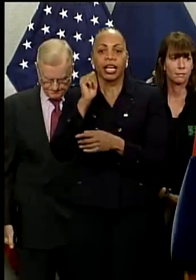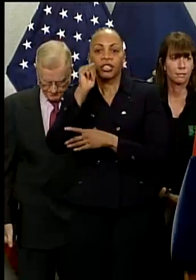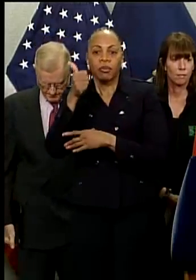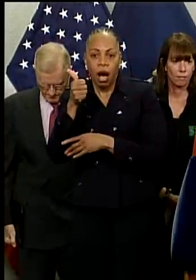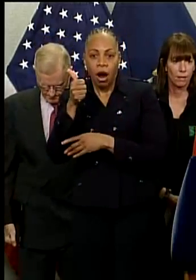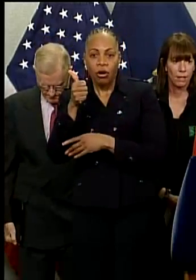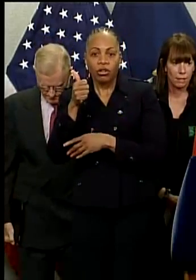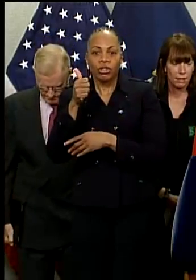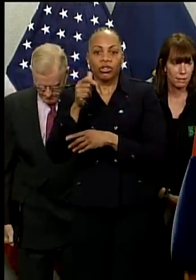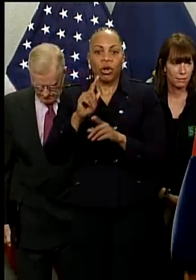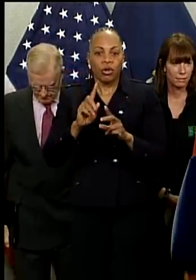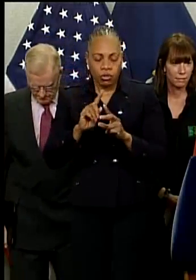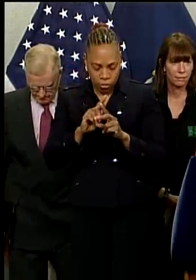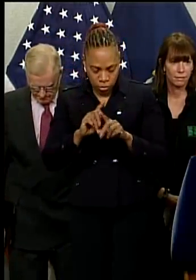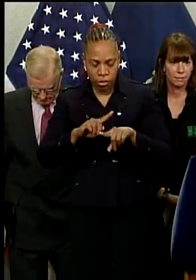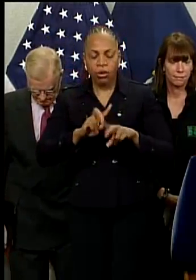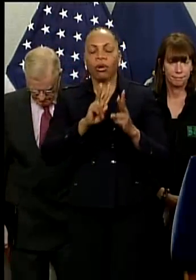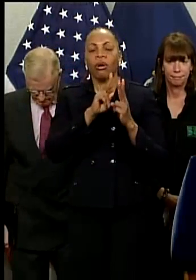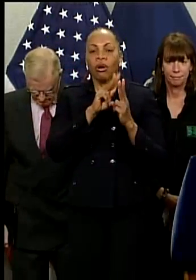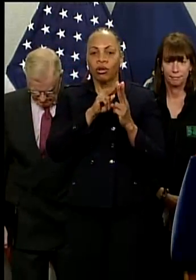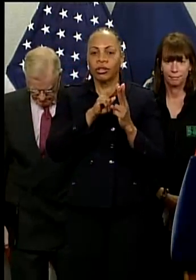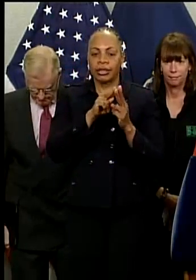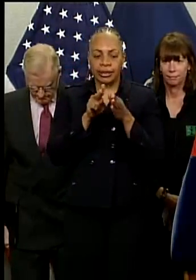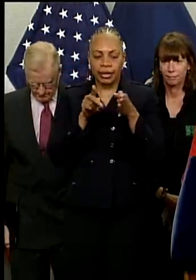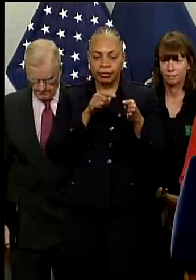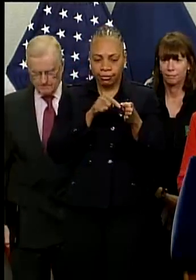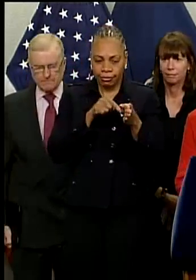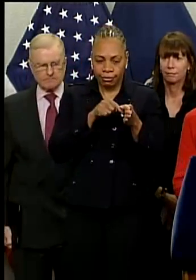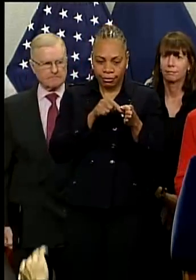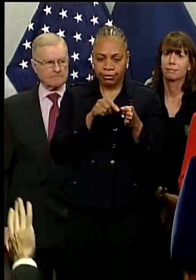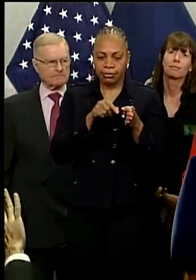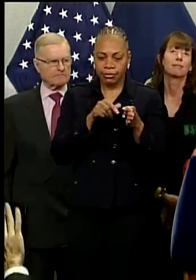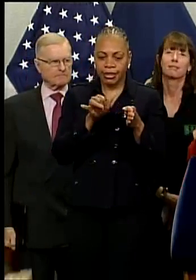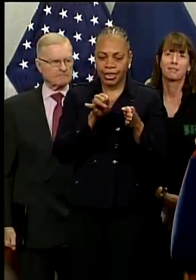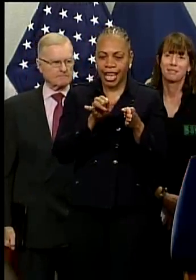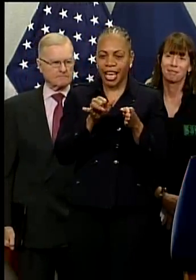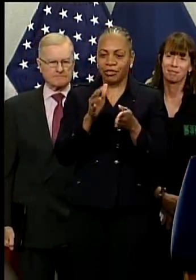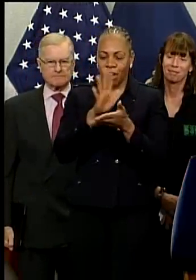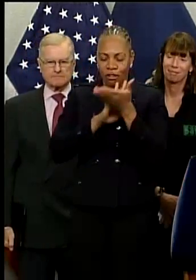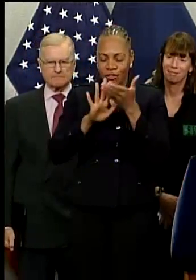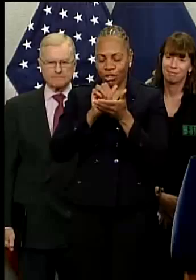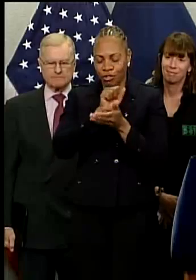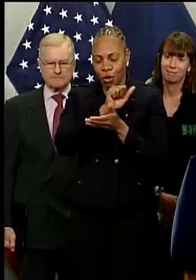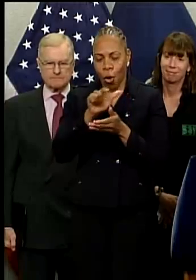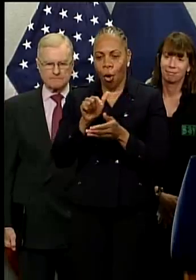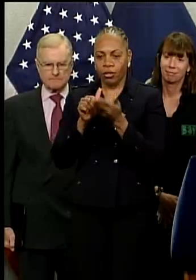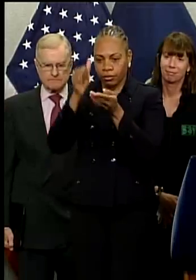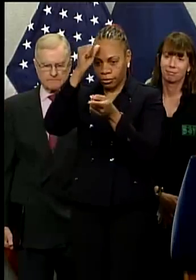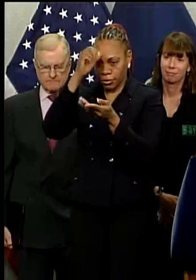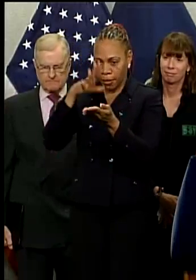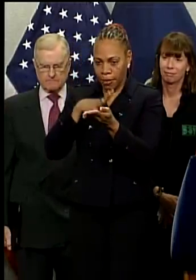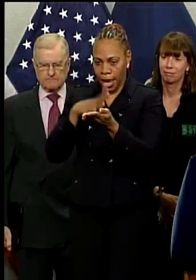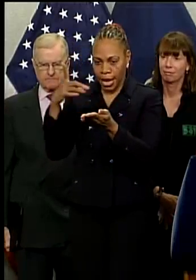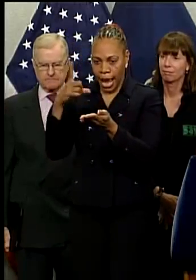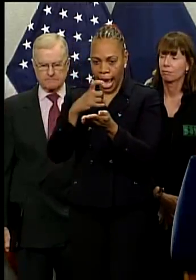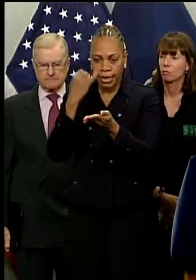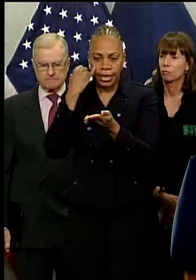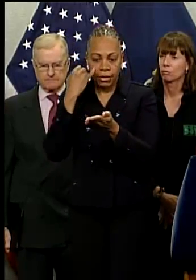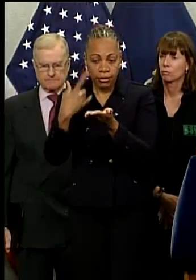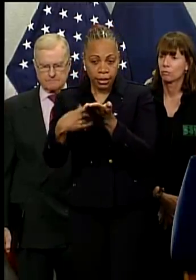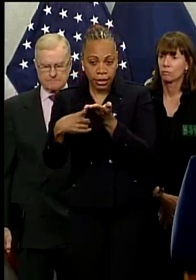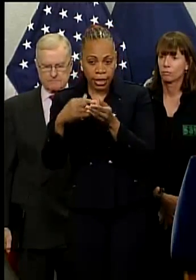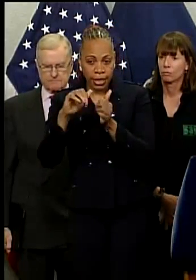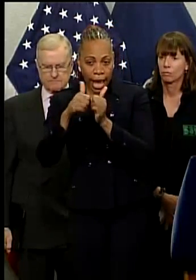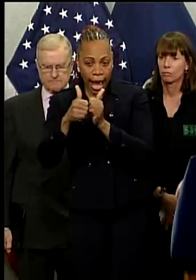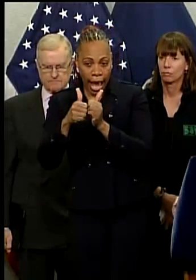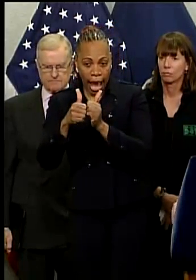is suspended today as well as tomorrow, just to make things more confusing for everybody. Yes, sir. Mr. Mayor, can you talk about how the city's experience with